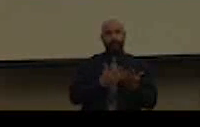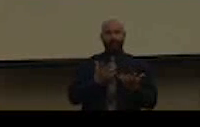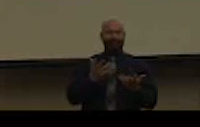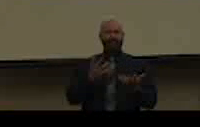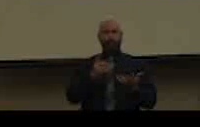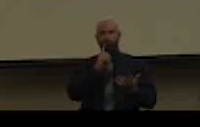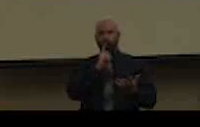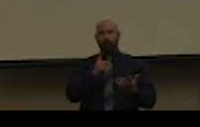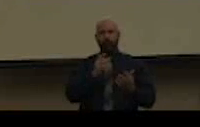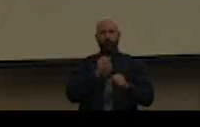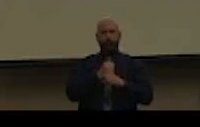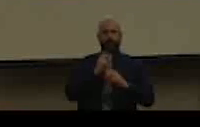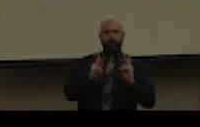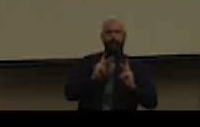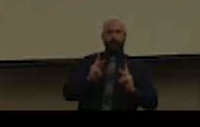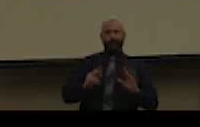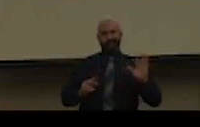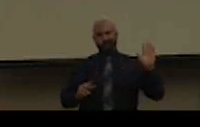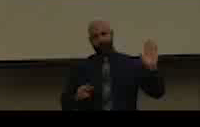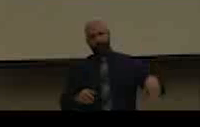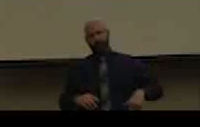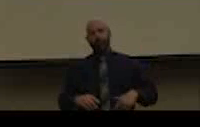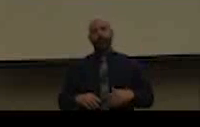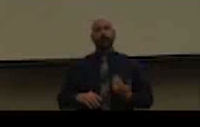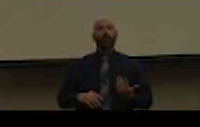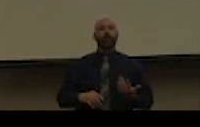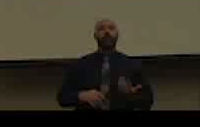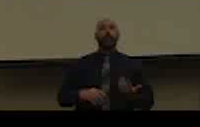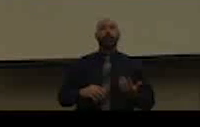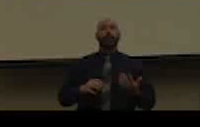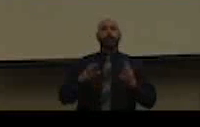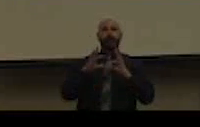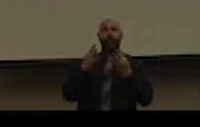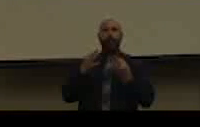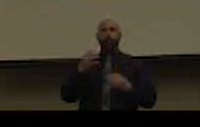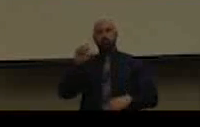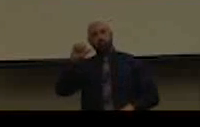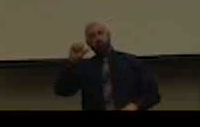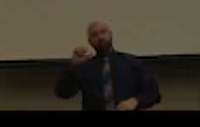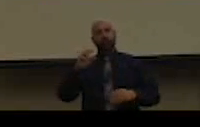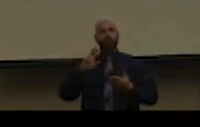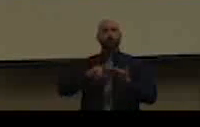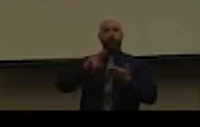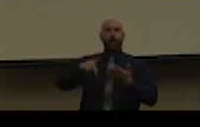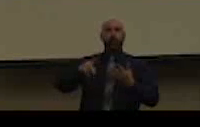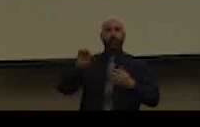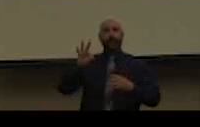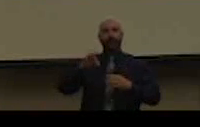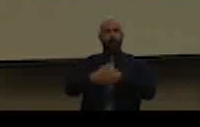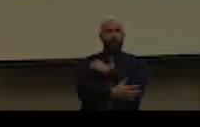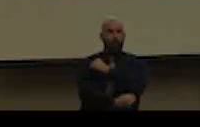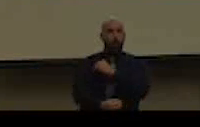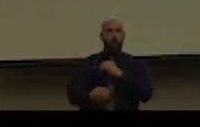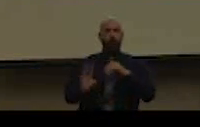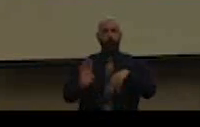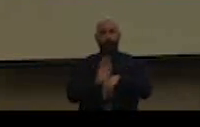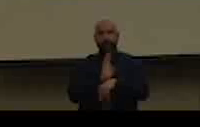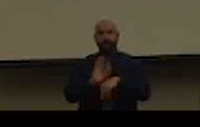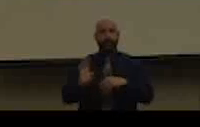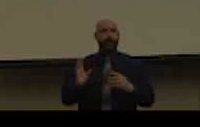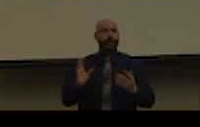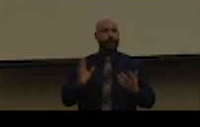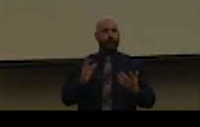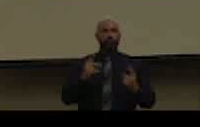process to sign up when they are in poverty and busy and trying to make it to turn in a bunch of paperwork and go through the